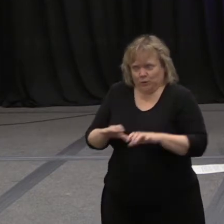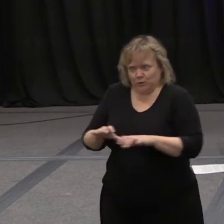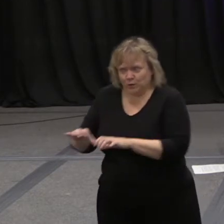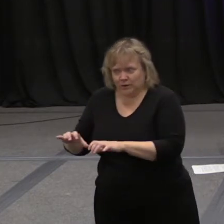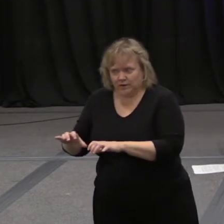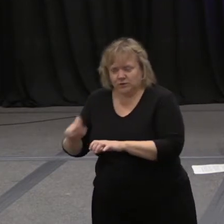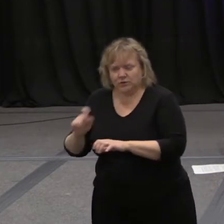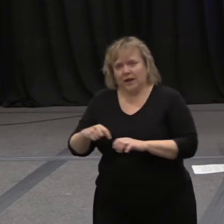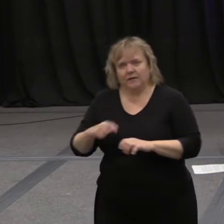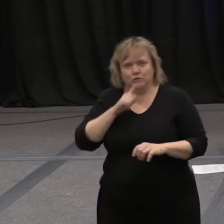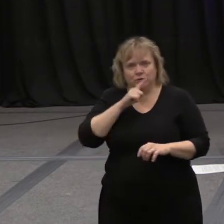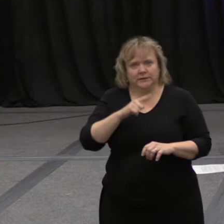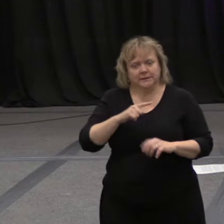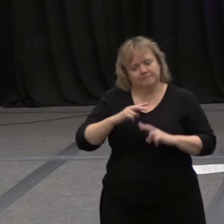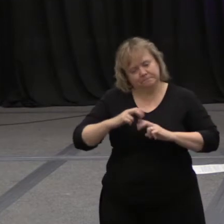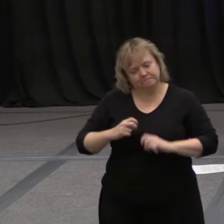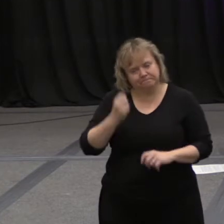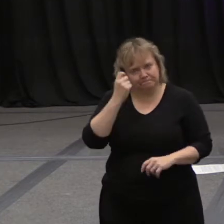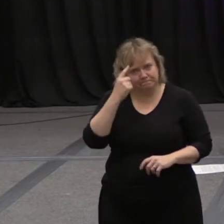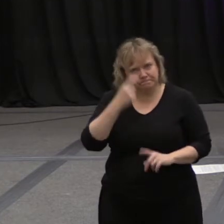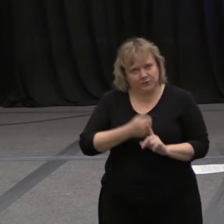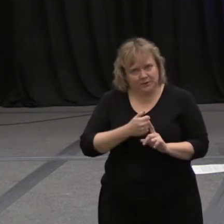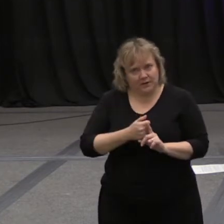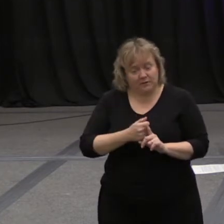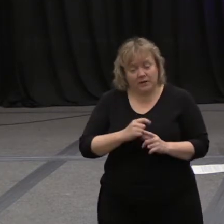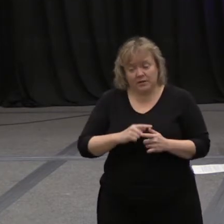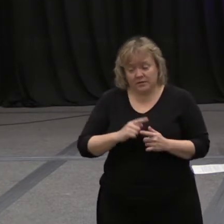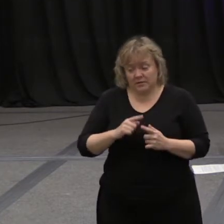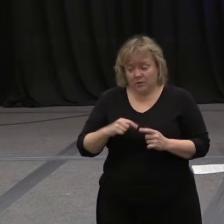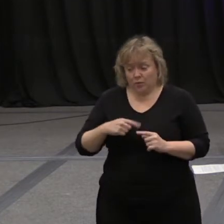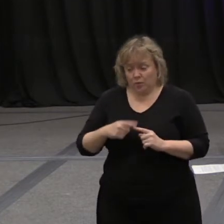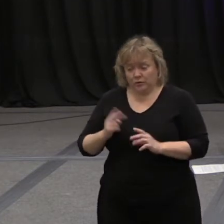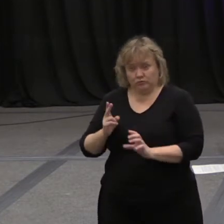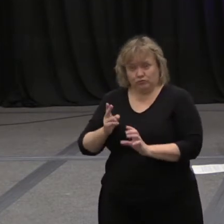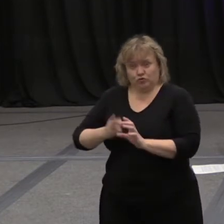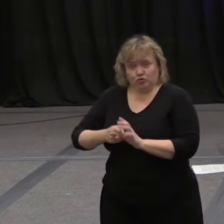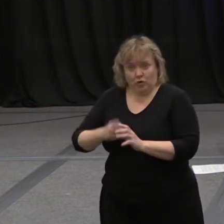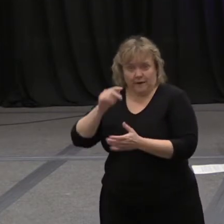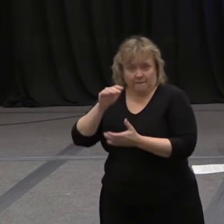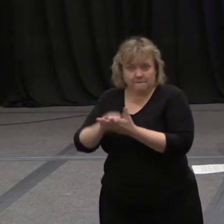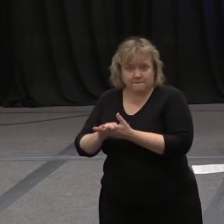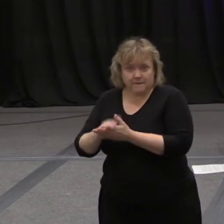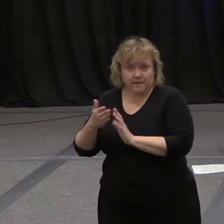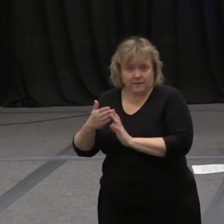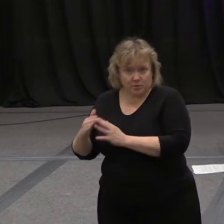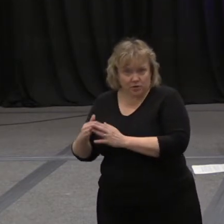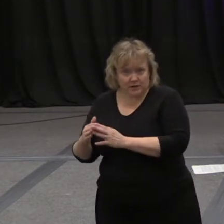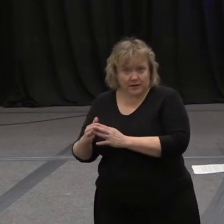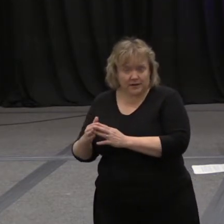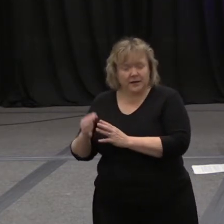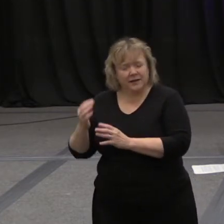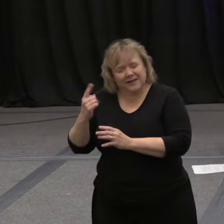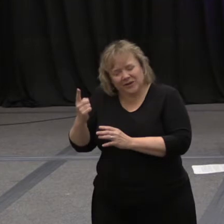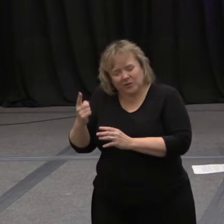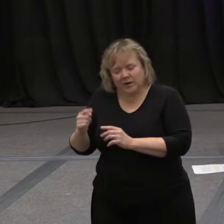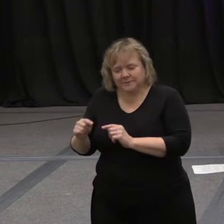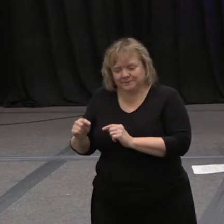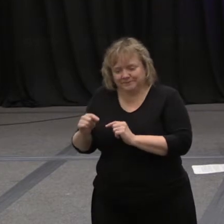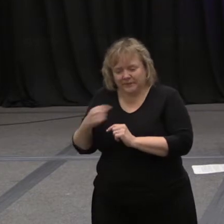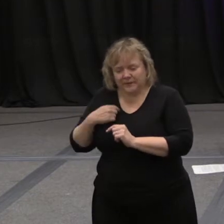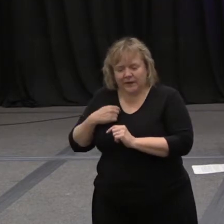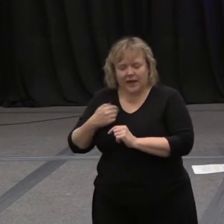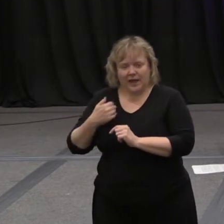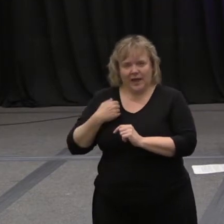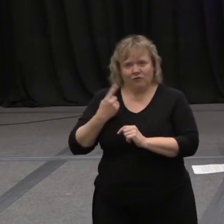before we can live it out in faith community. I mean, you talk about Hegel, one of the people I go back to all the time, one of my favorite theologians is Walter